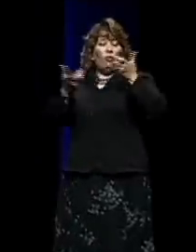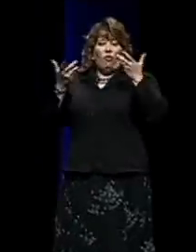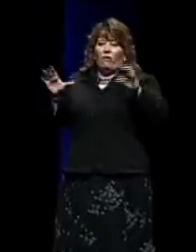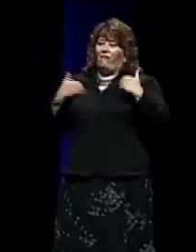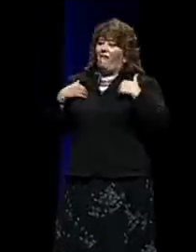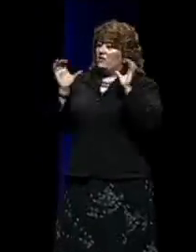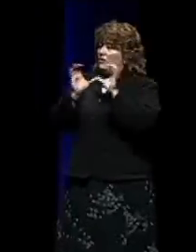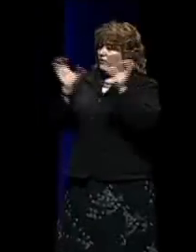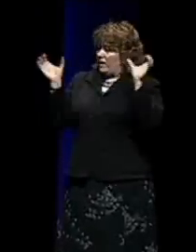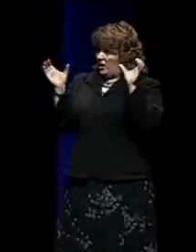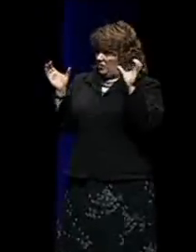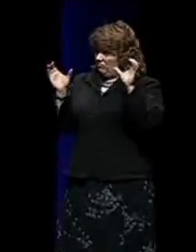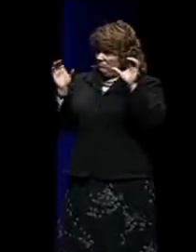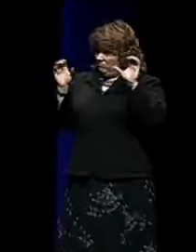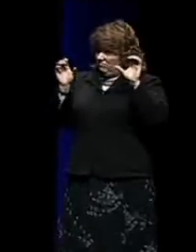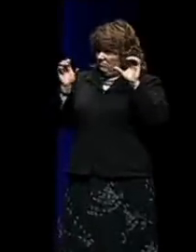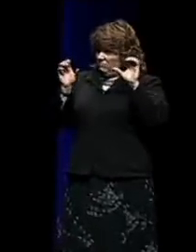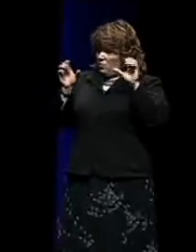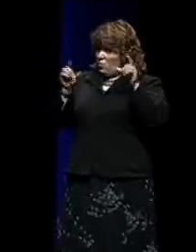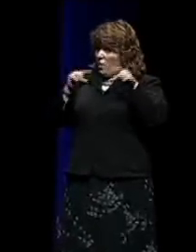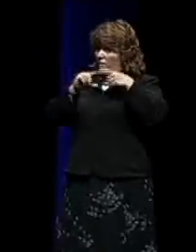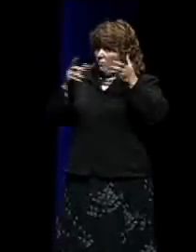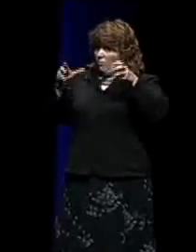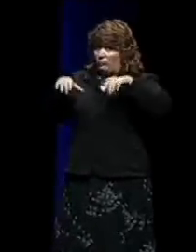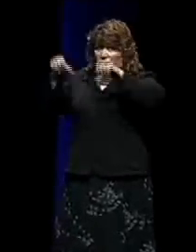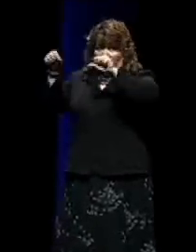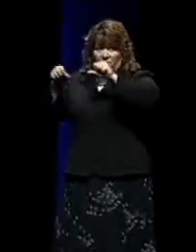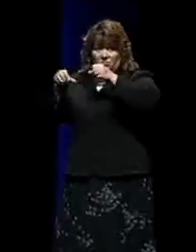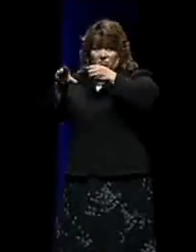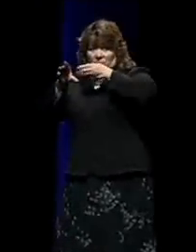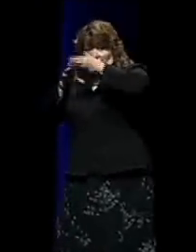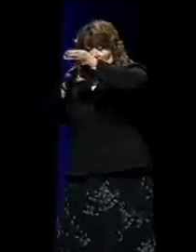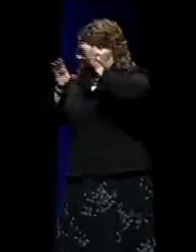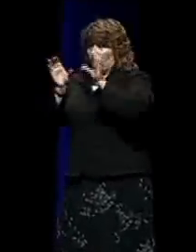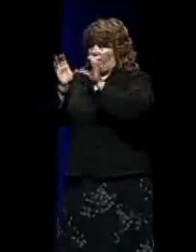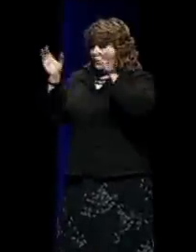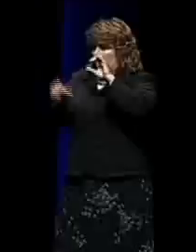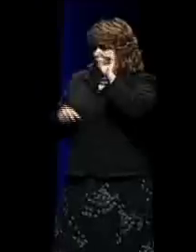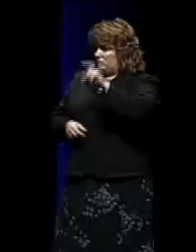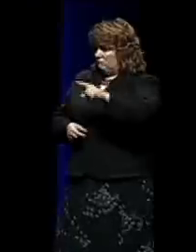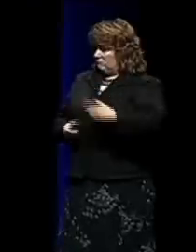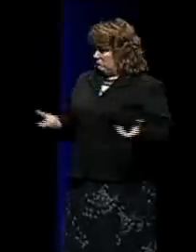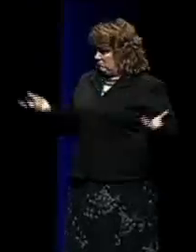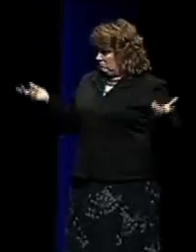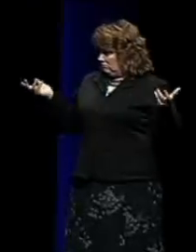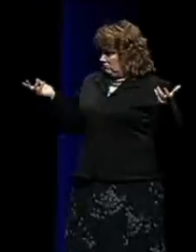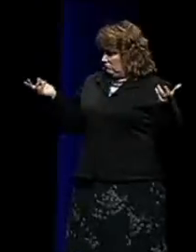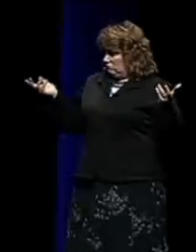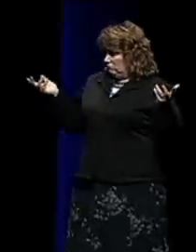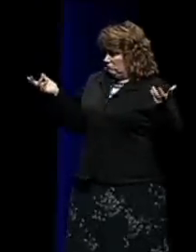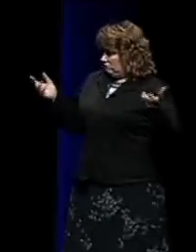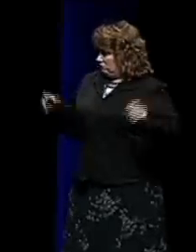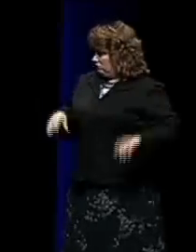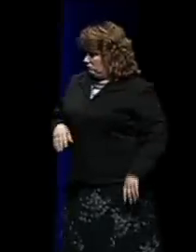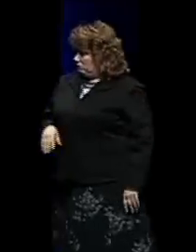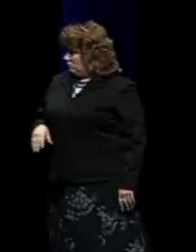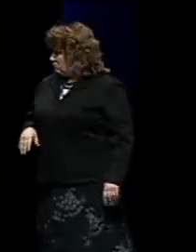The next question is, how does this apply to people who are already certified if they were to take these specialist certificates?